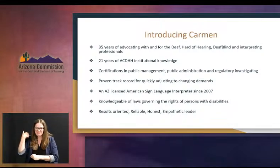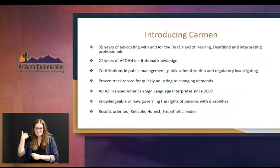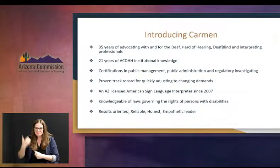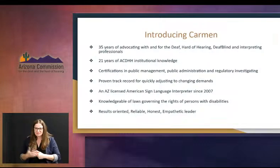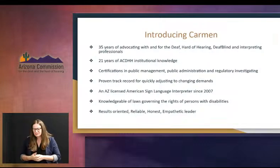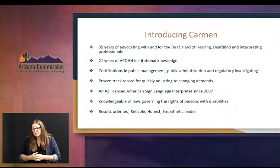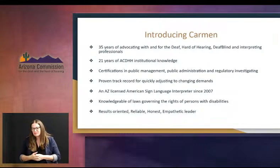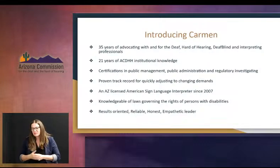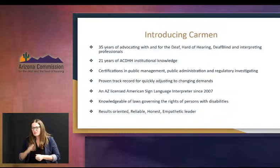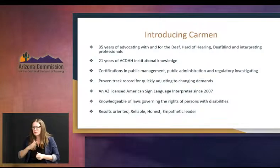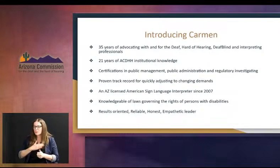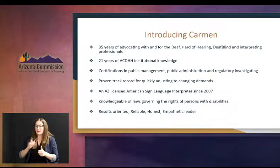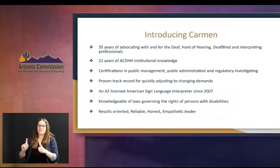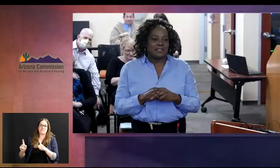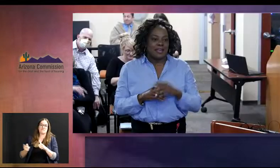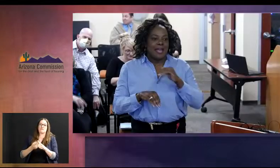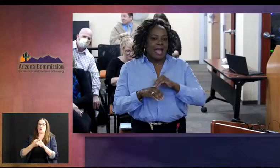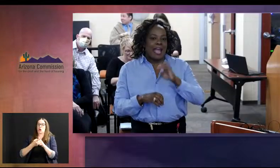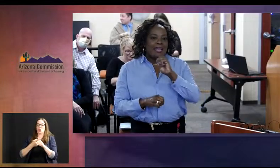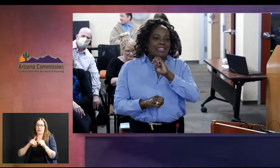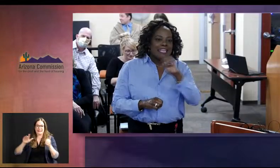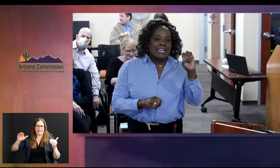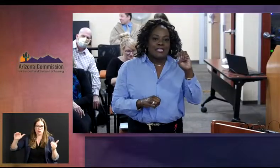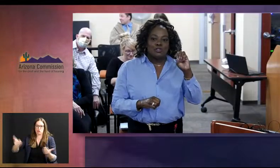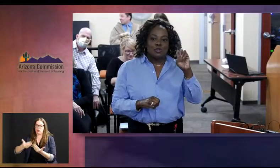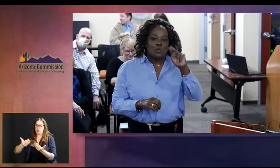I had my first contact with the deaf community